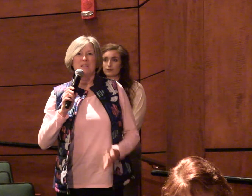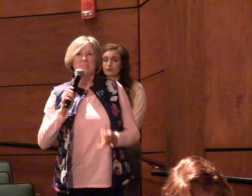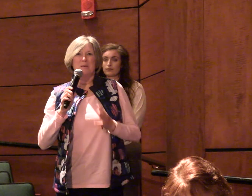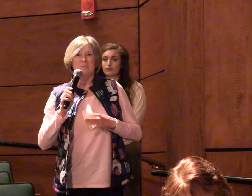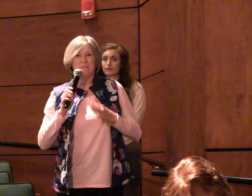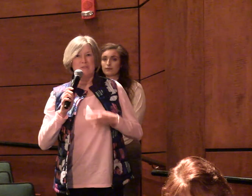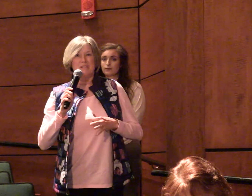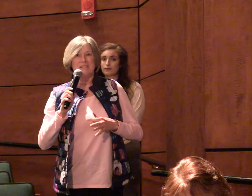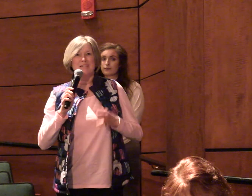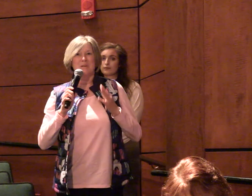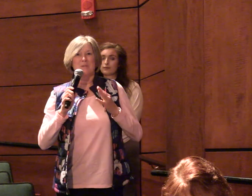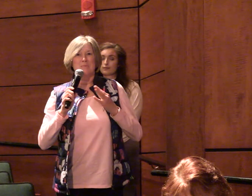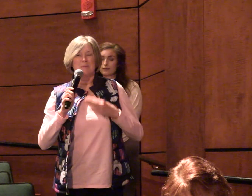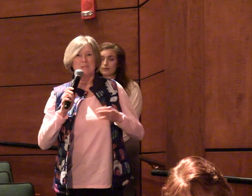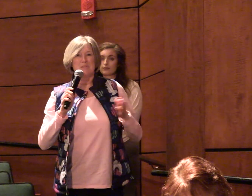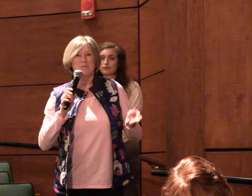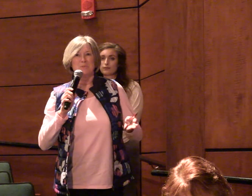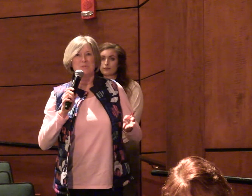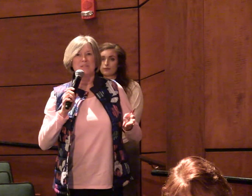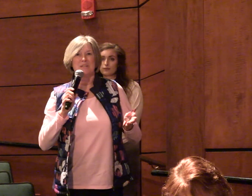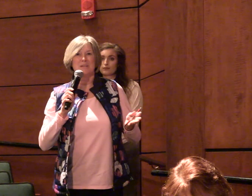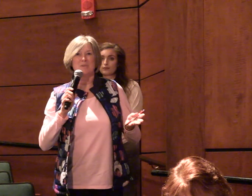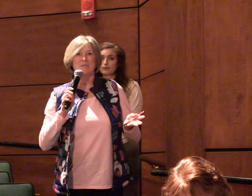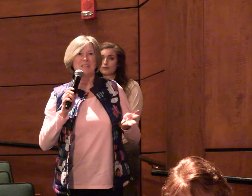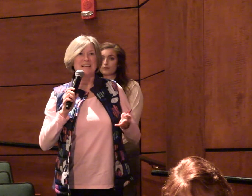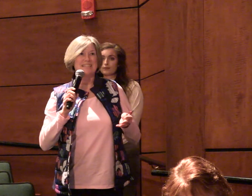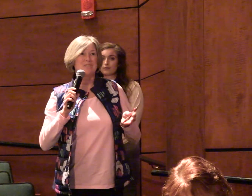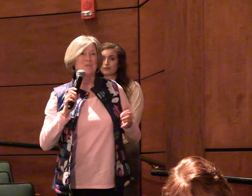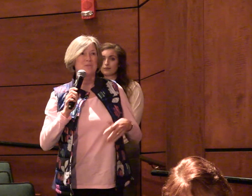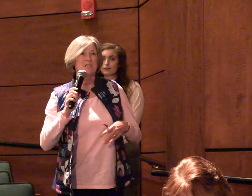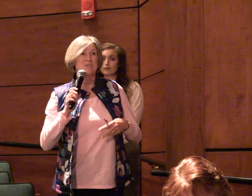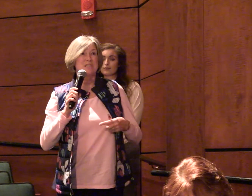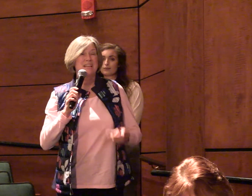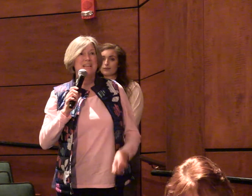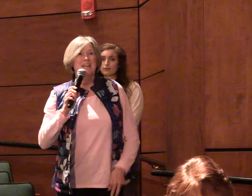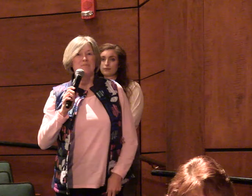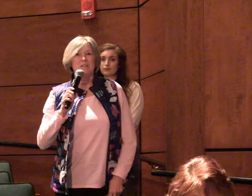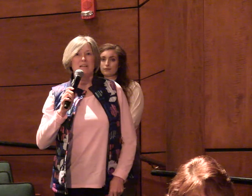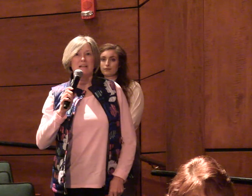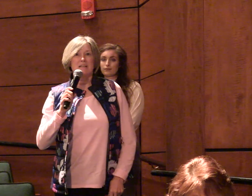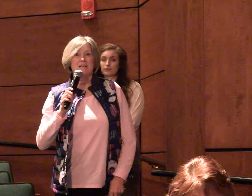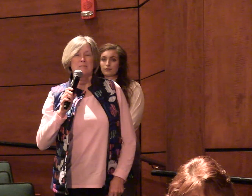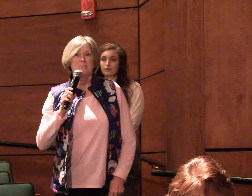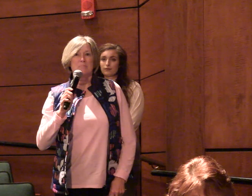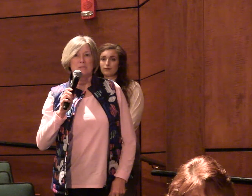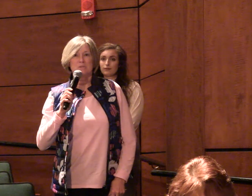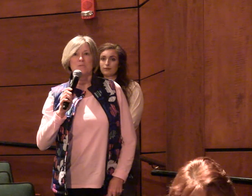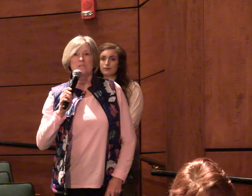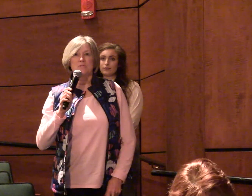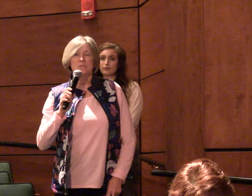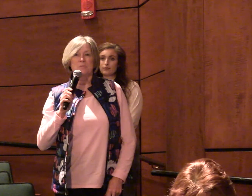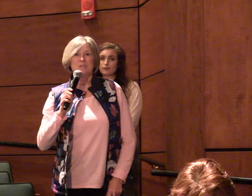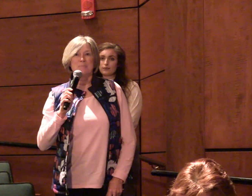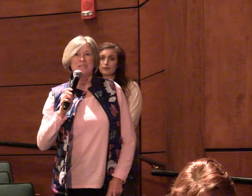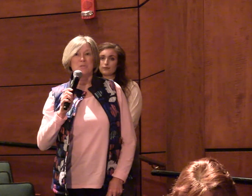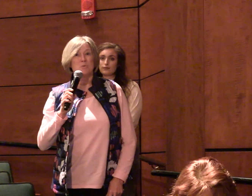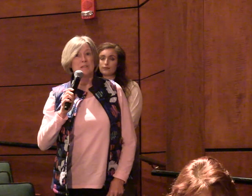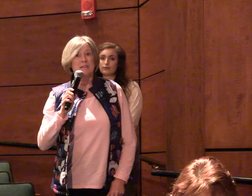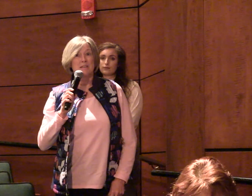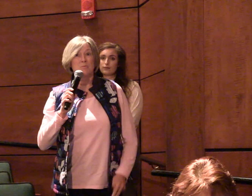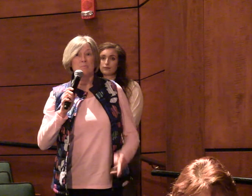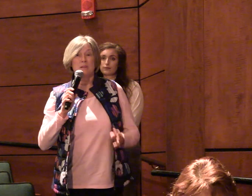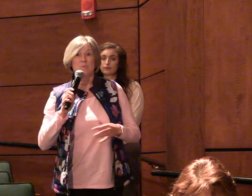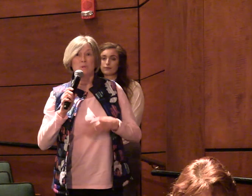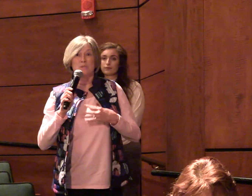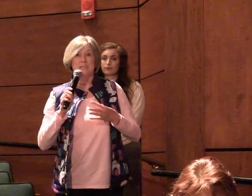promote public funding to go into public schools? Over the last few years, I feel like public schools have just really been torn